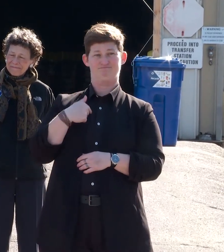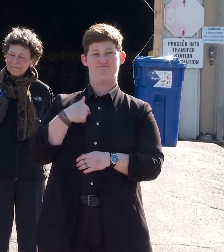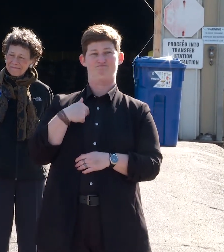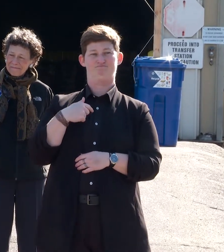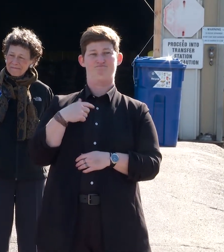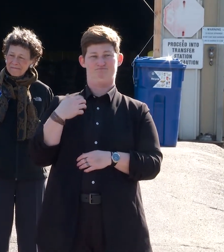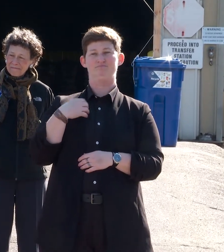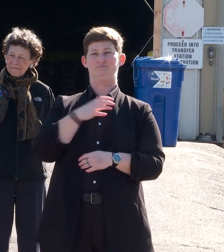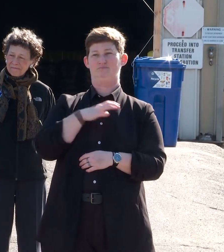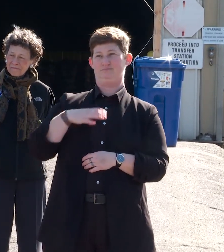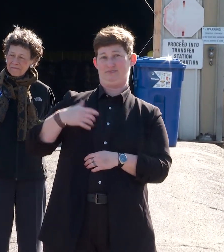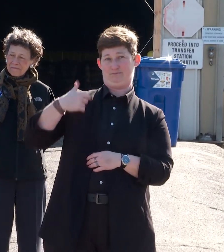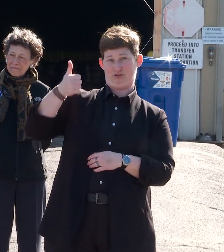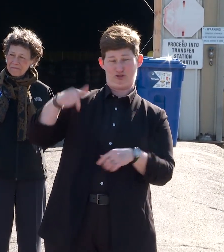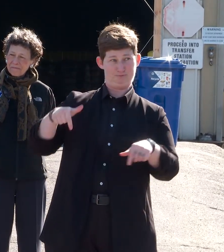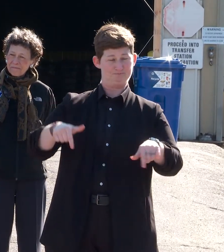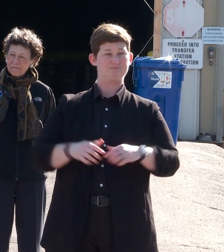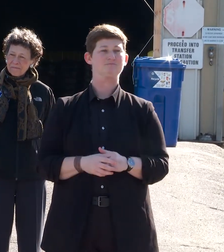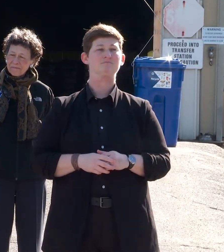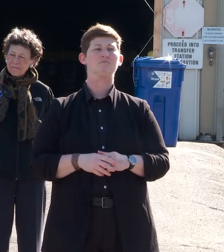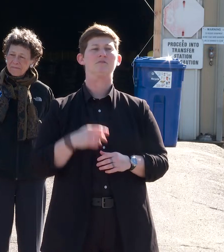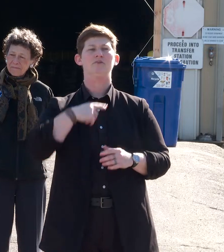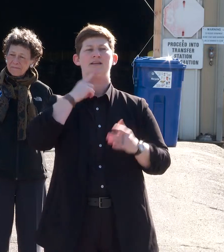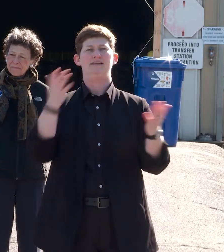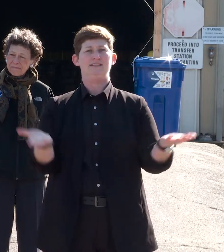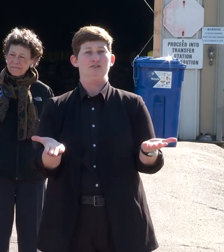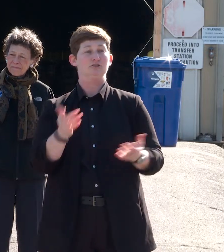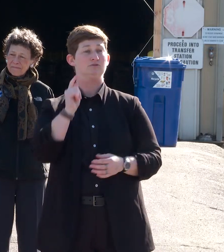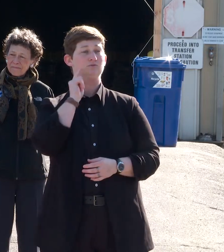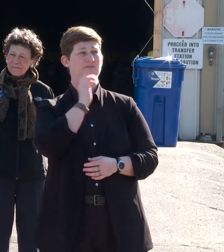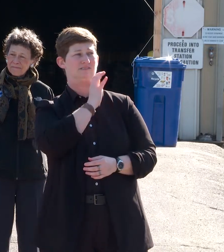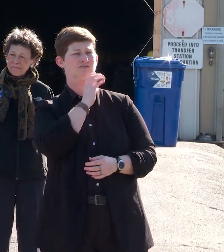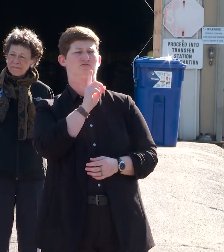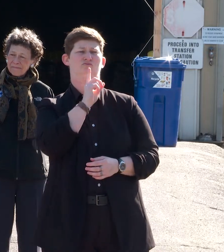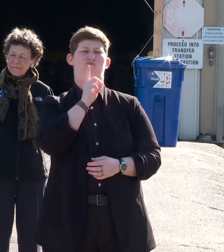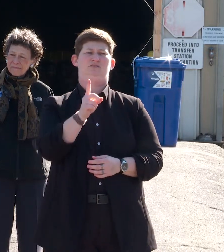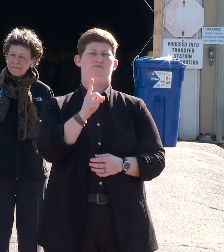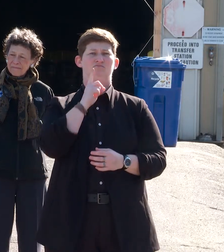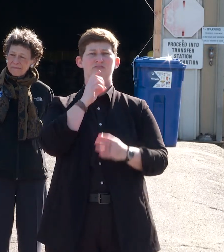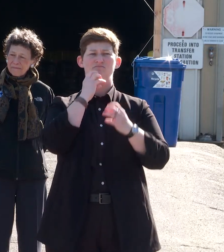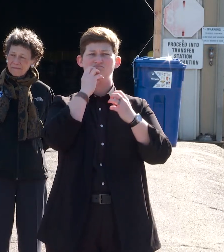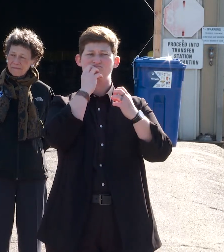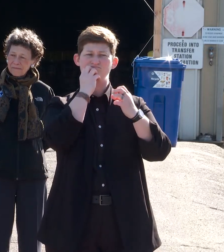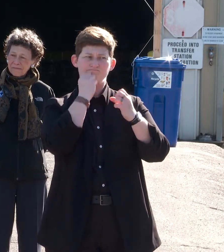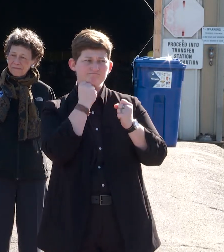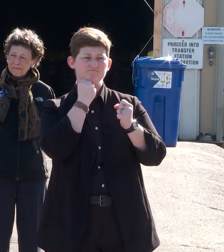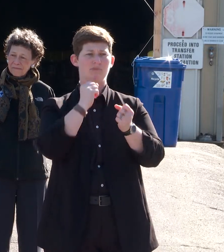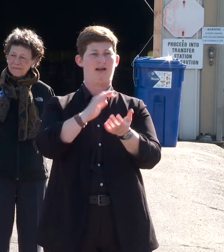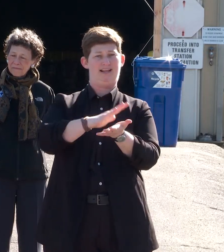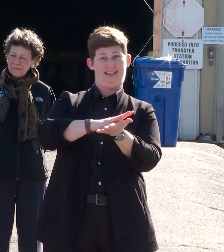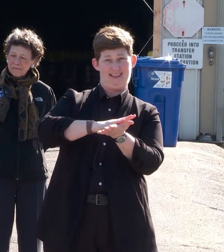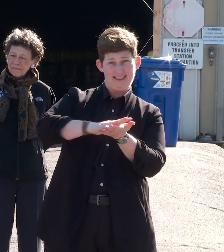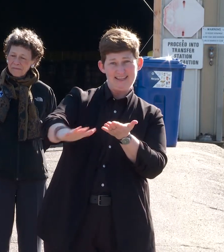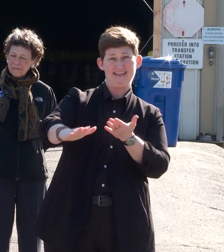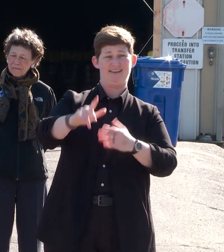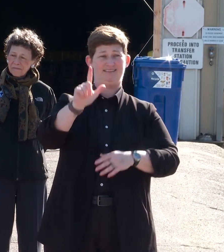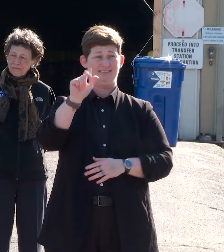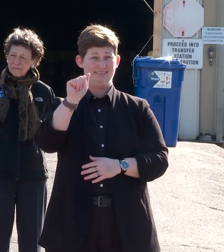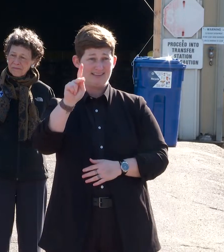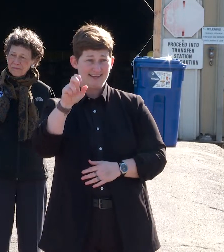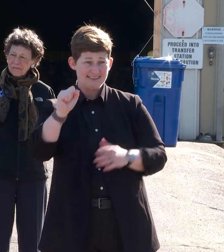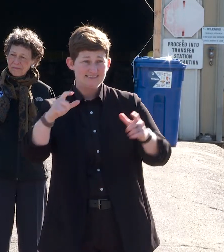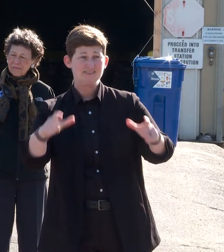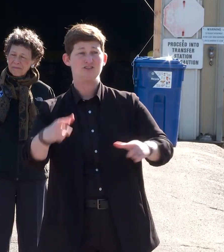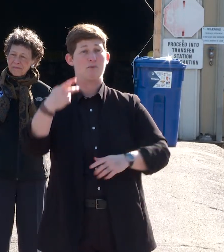here in the Twin Cities, we really value our clear lakes, our vast park system, our impressive